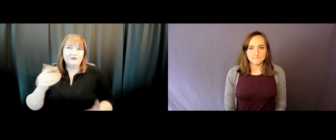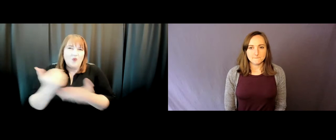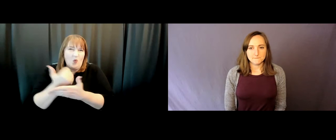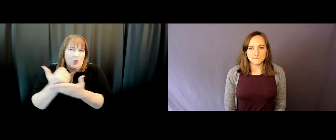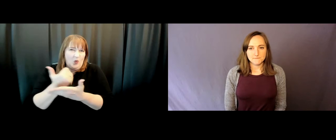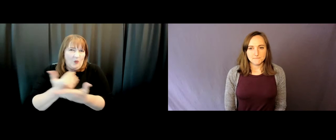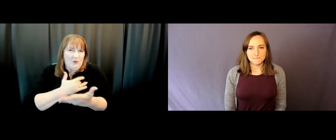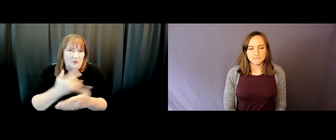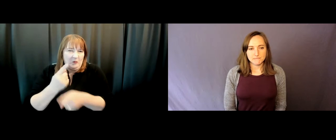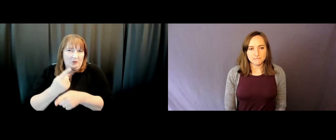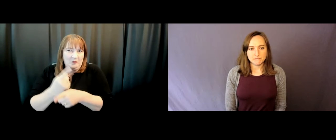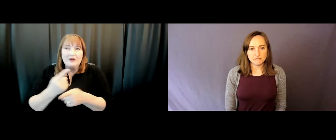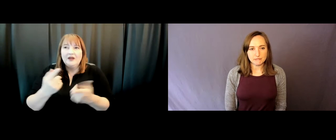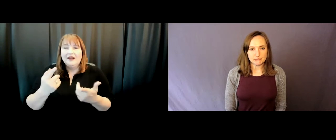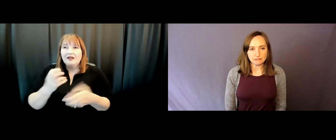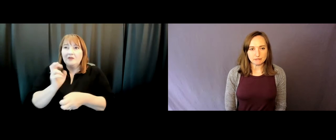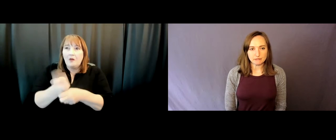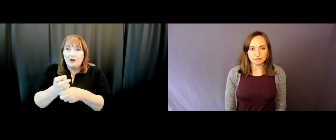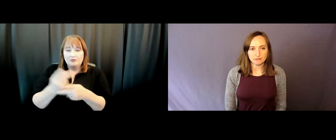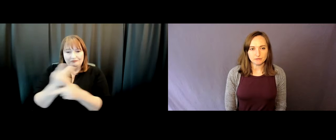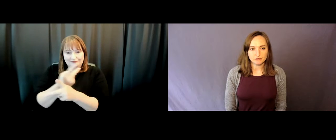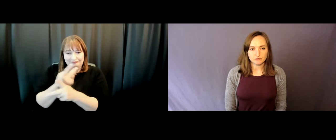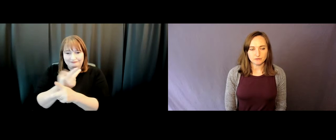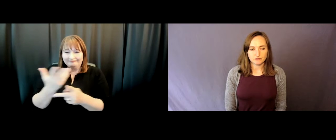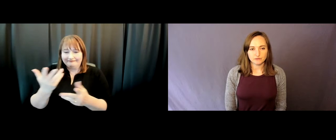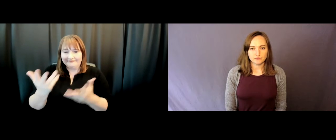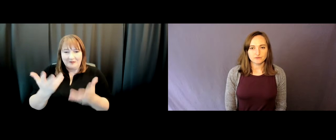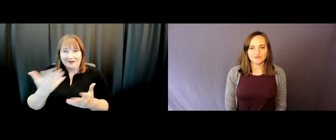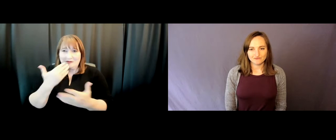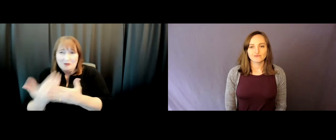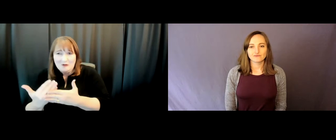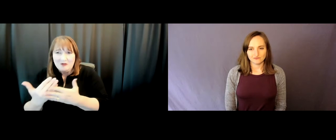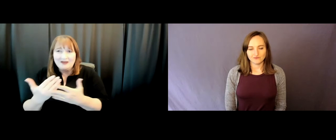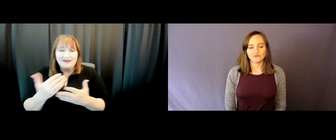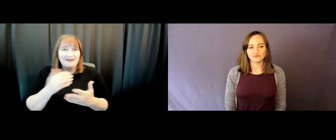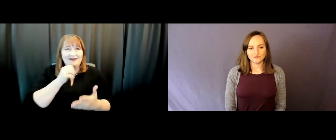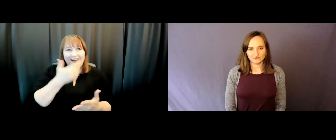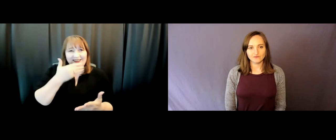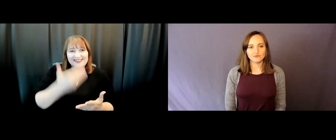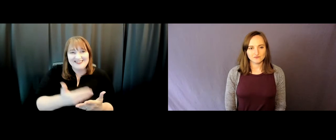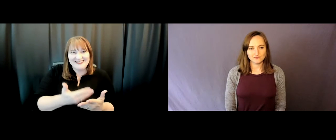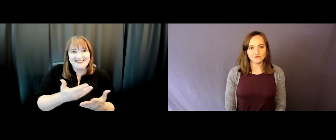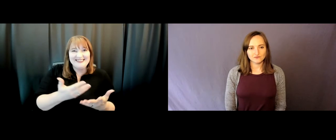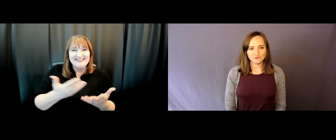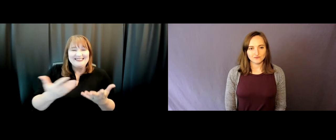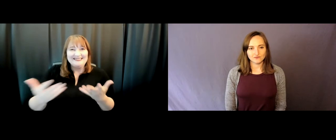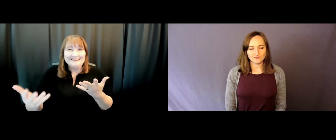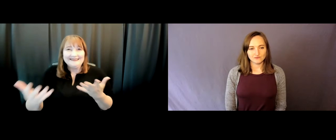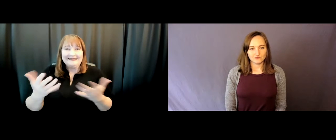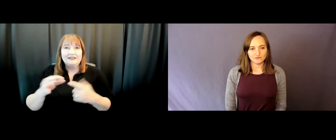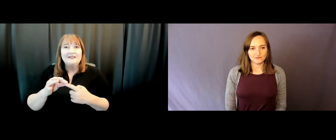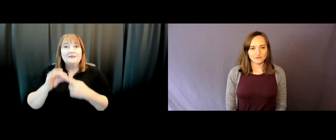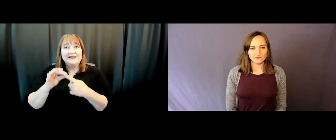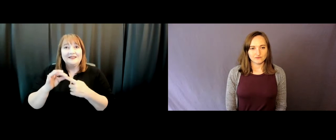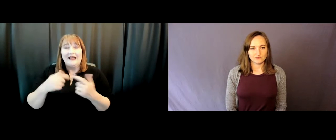it's kind of hard to figure out what is good, what is not. And then especially, I mean, I've even tried to